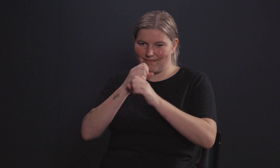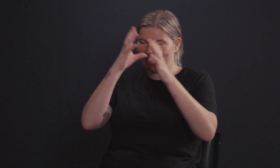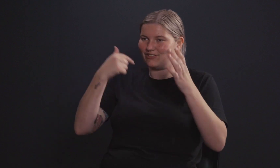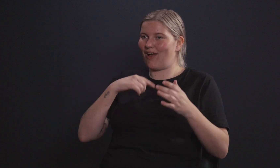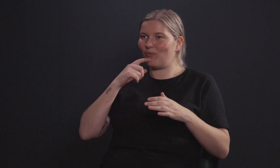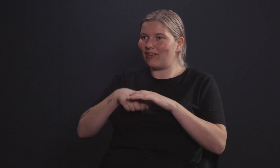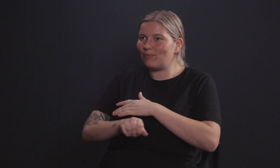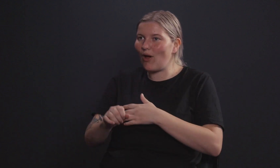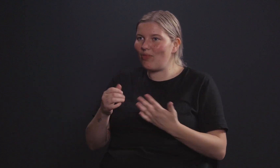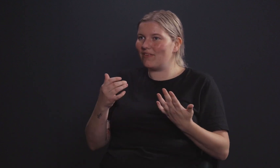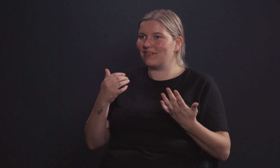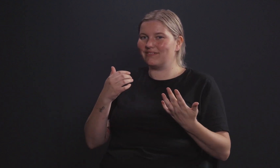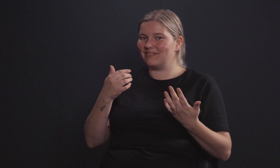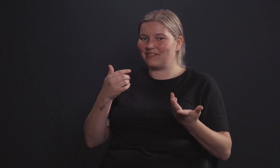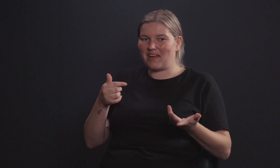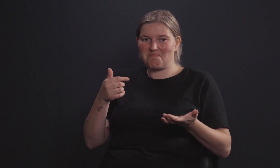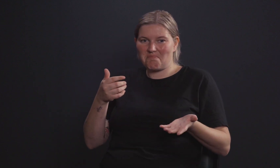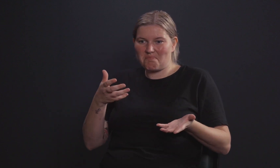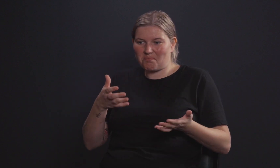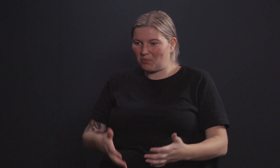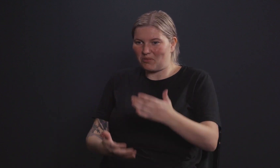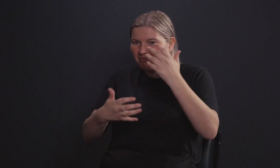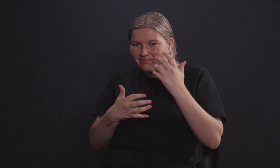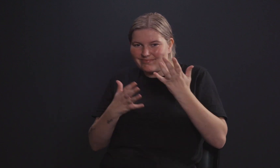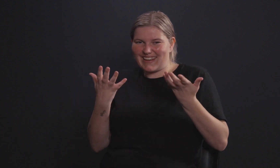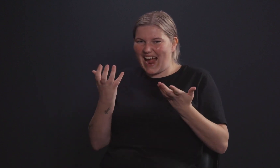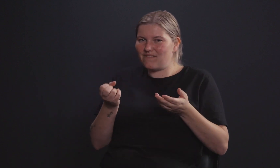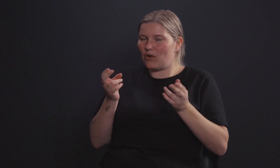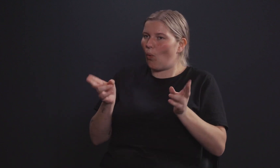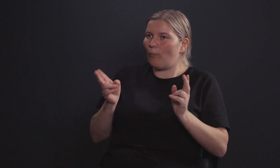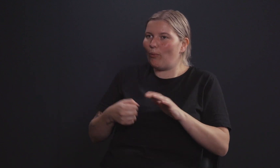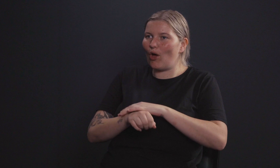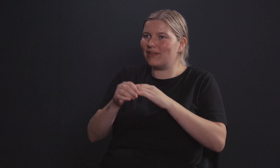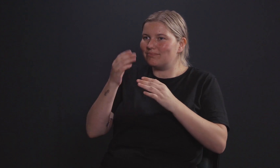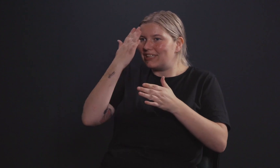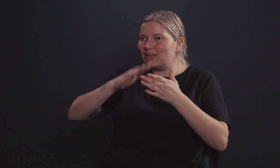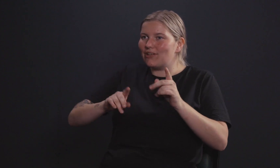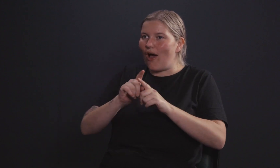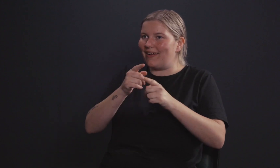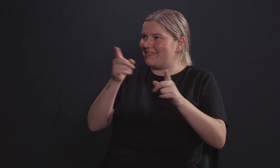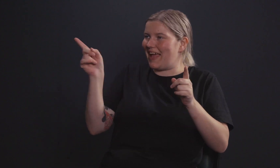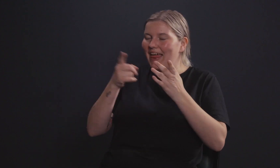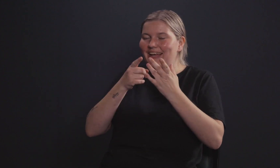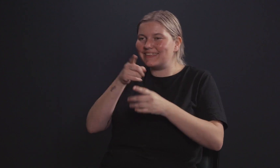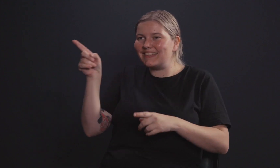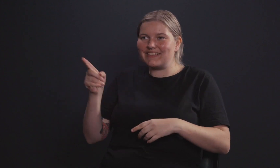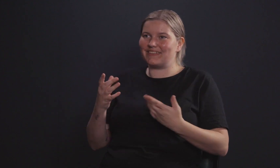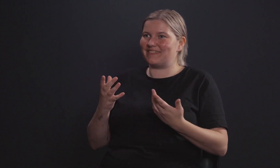give birth naturally and be able to hold my baby straight away, just like anybody else. I imagined there'd be an interpreter there,